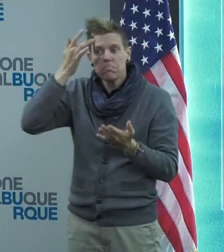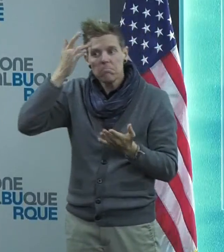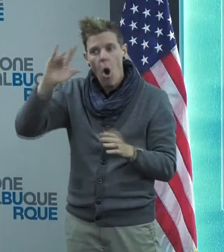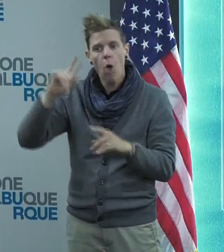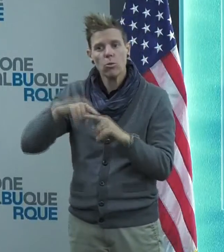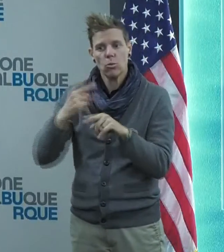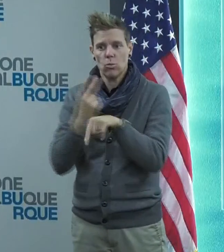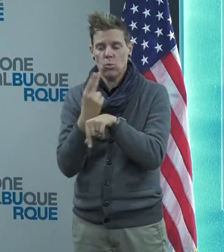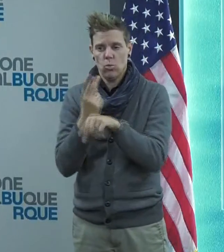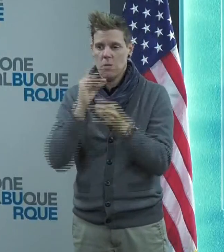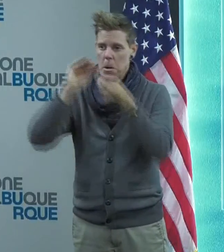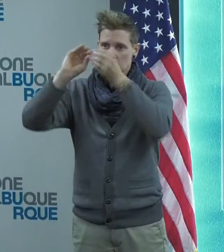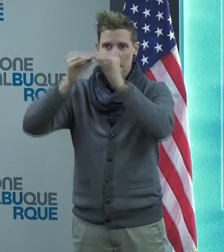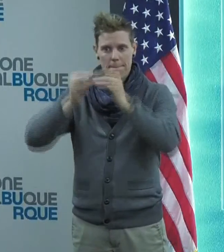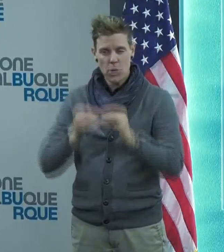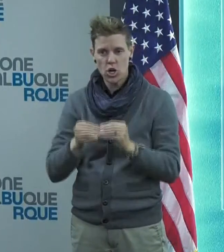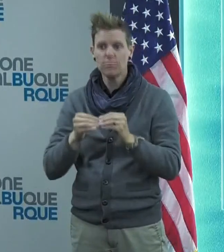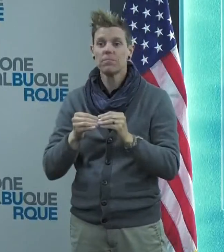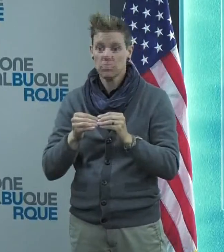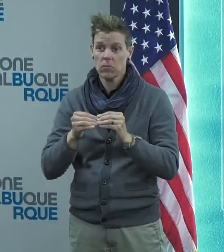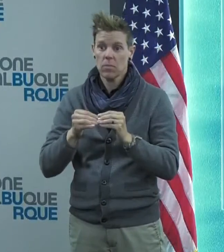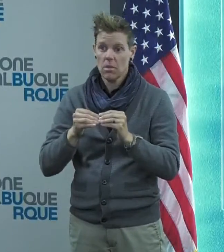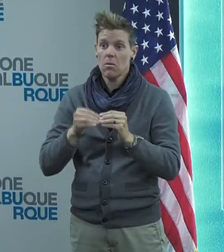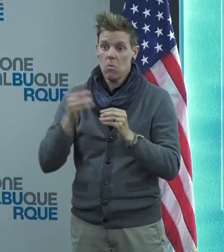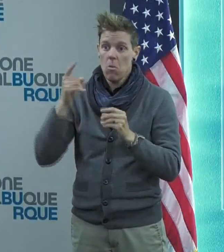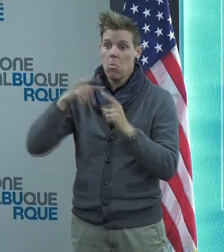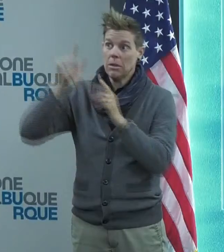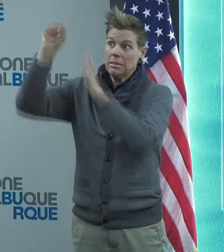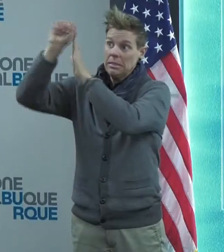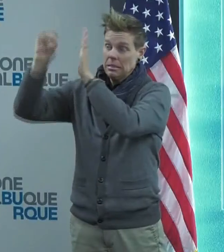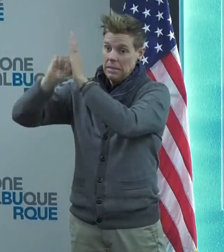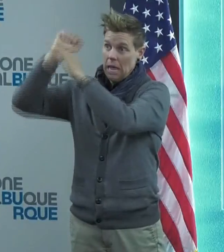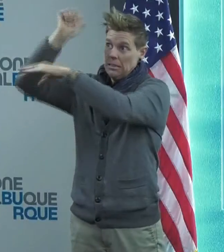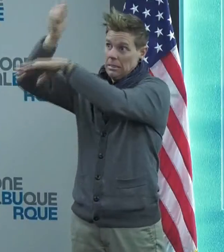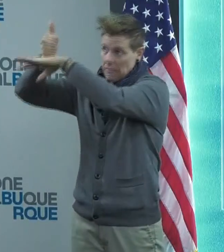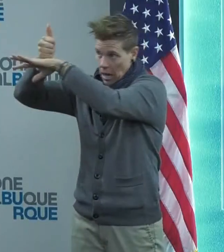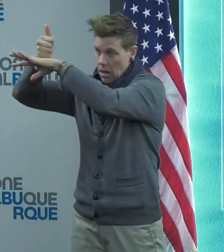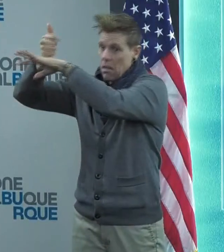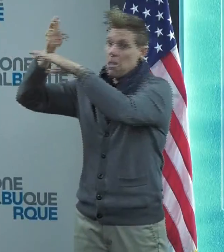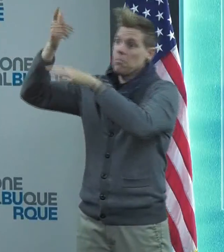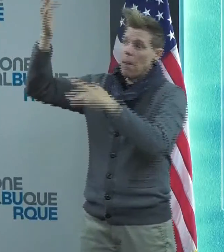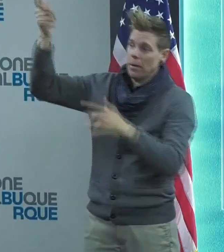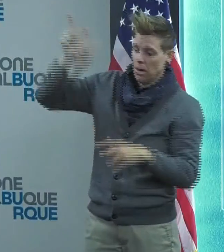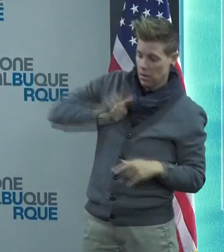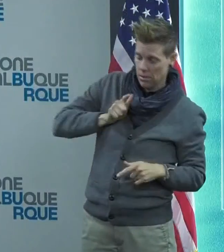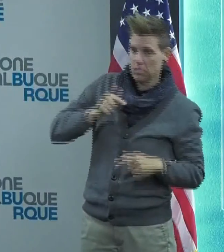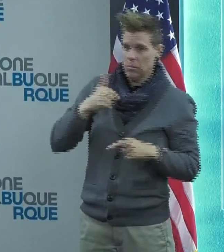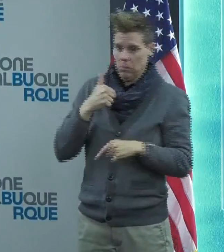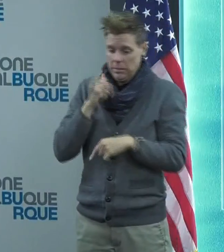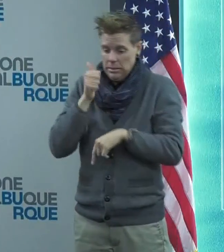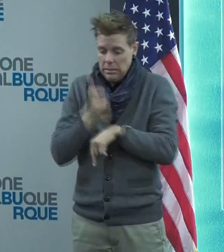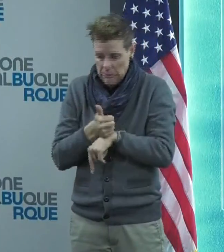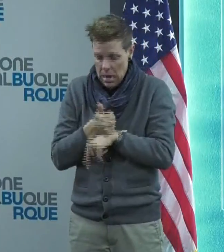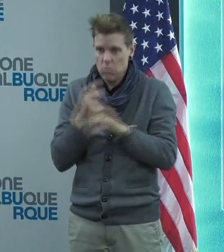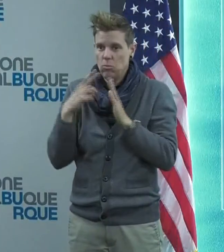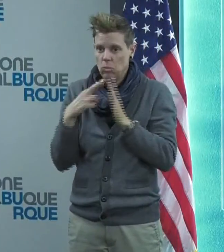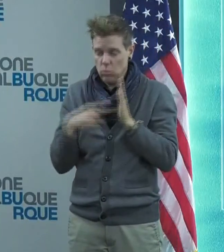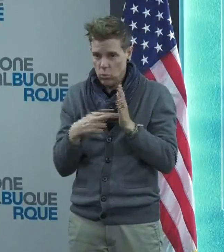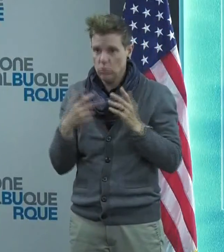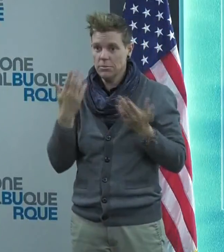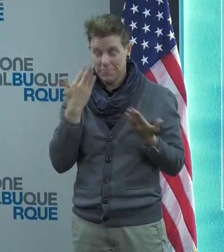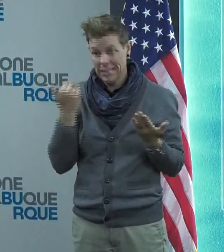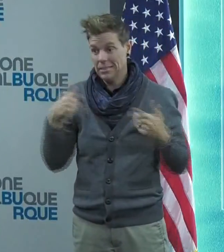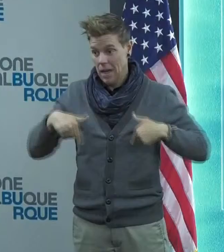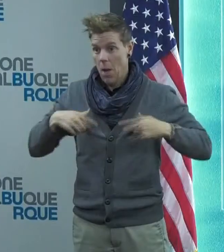and more local, you have to be careful with criteria because there's so much population flow in and out of the city. So we, again, want